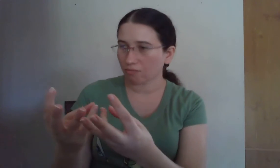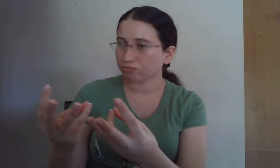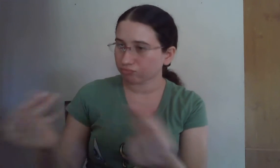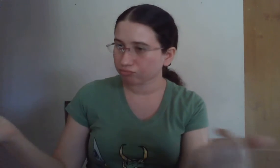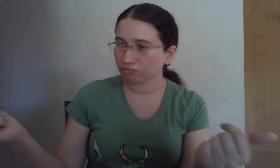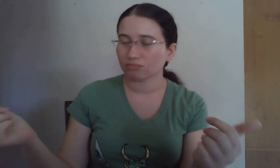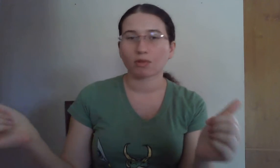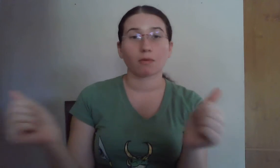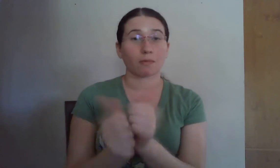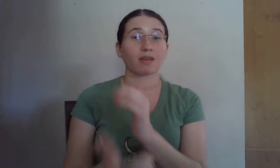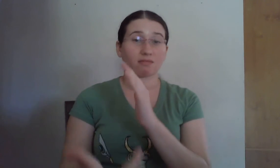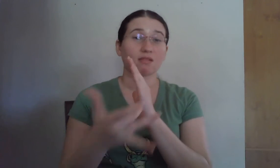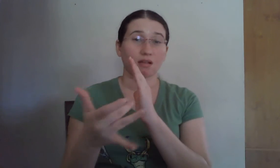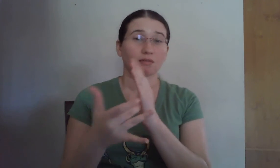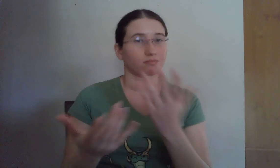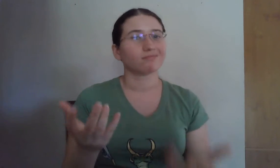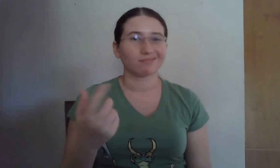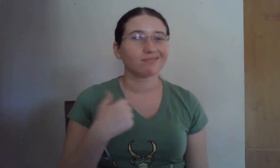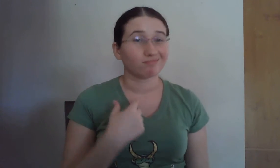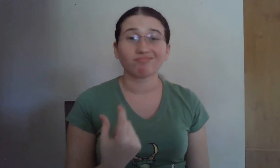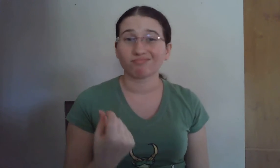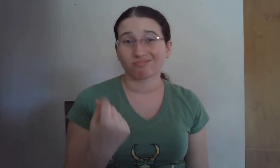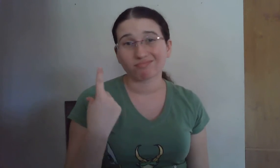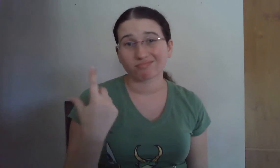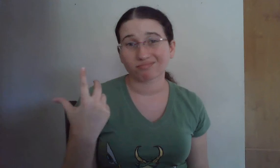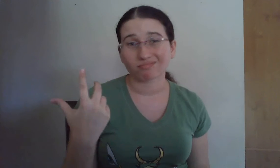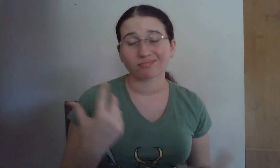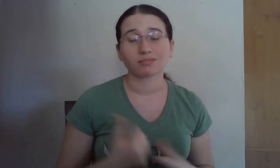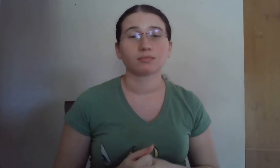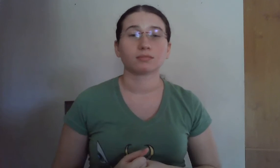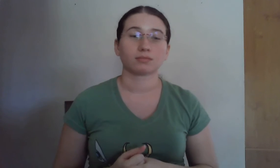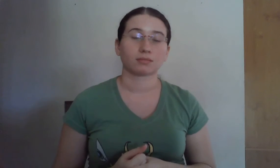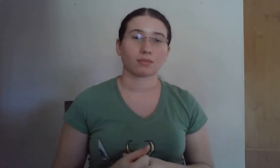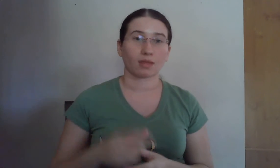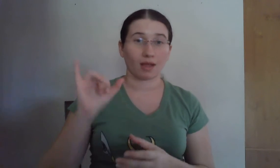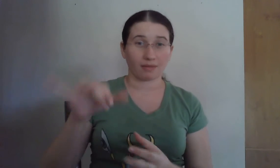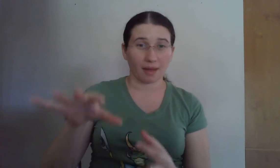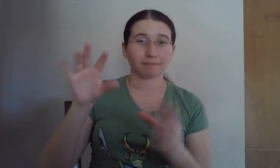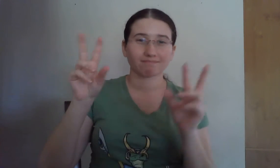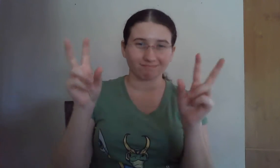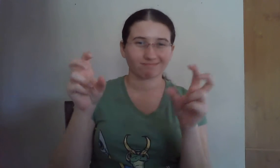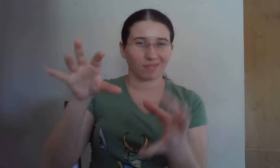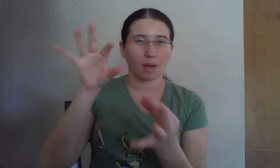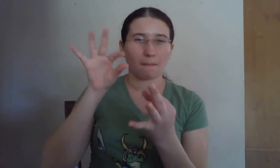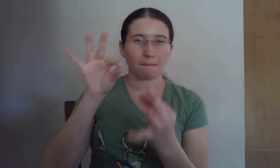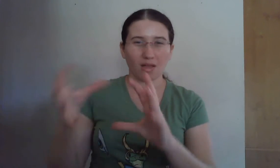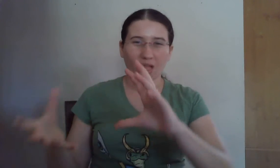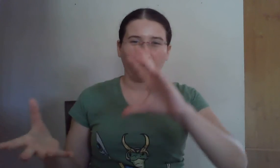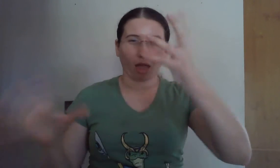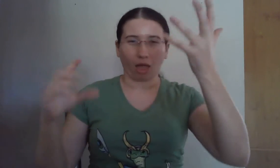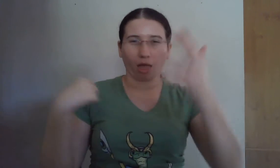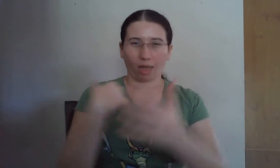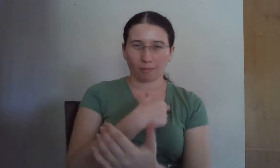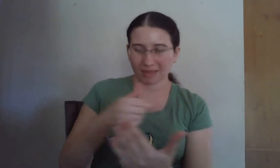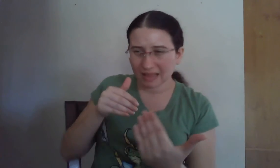with technology, and that's very understandable. Now, this perfect storm that we are facing